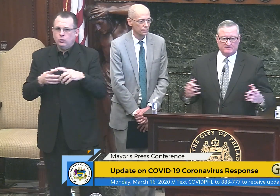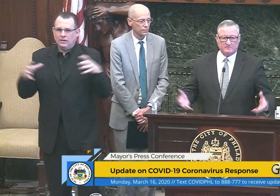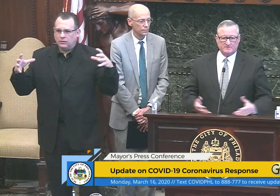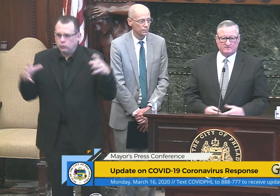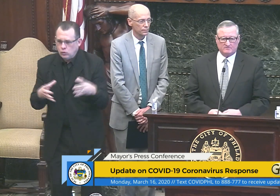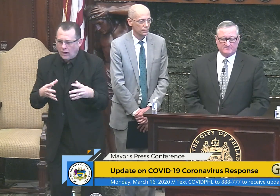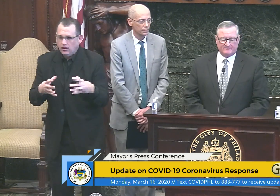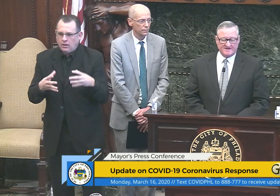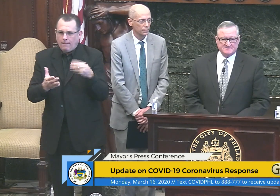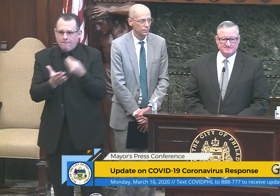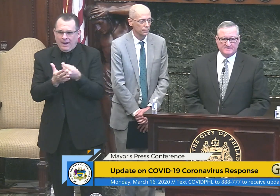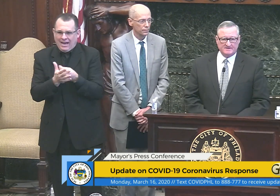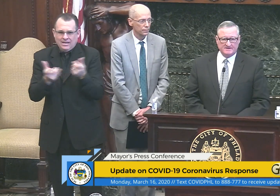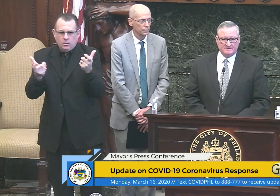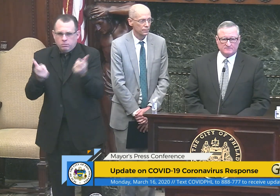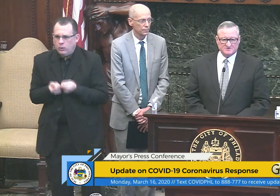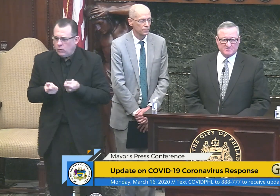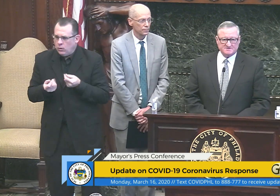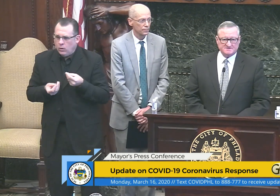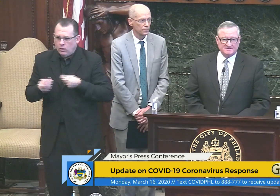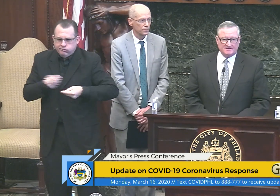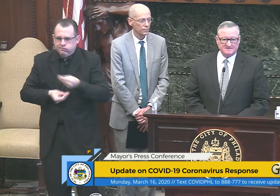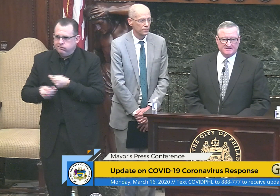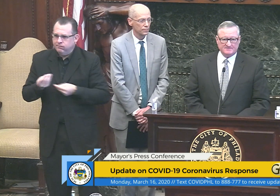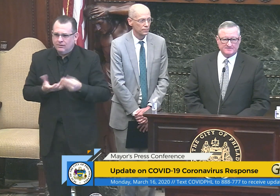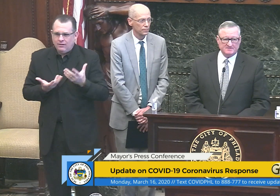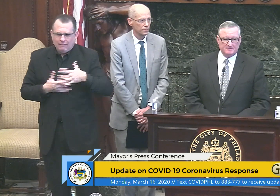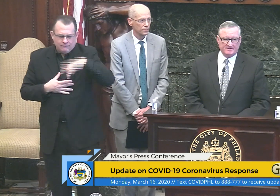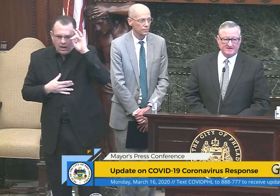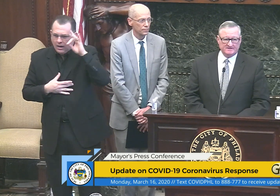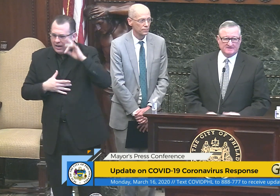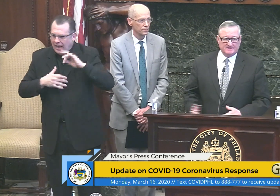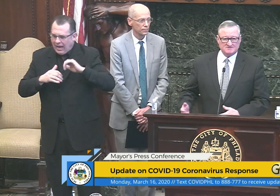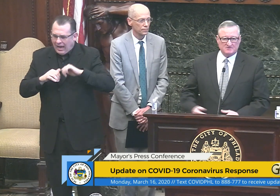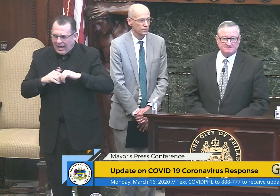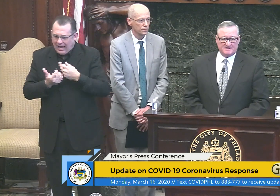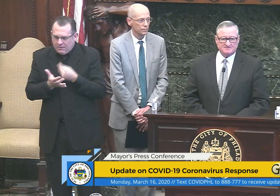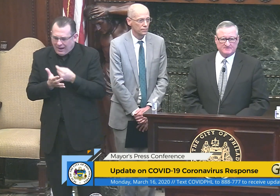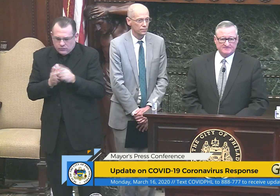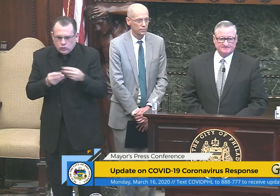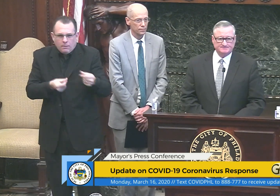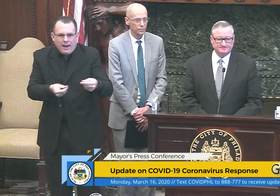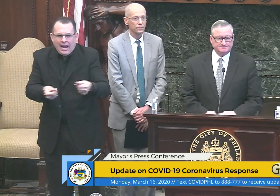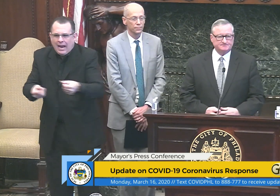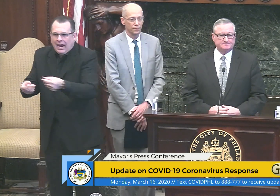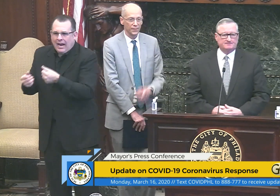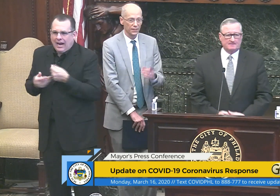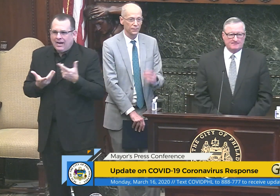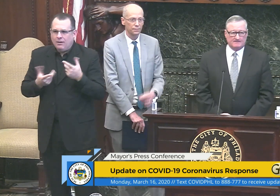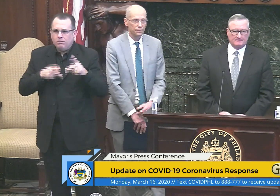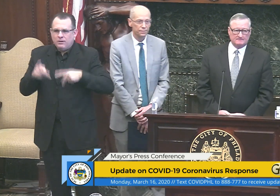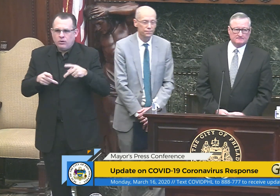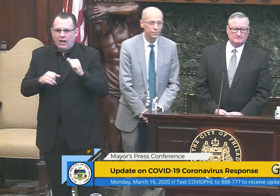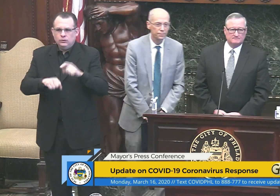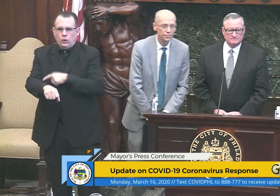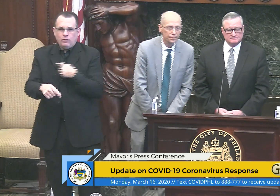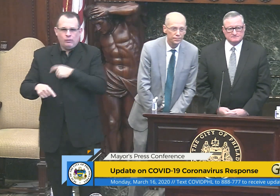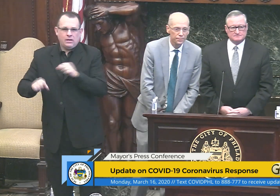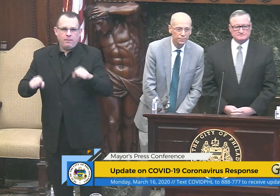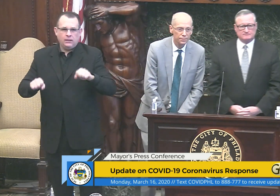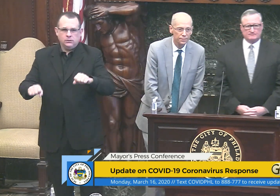money or to find some resources to keep their people paid as long as possible.